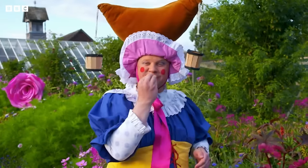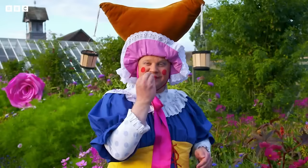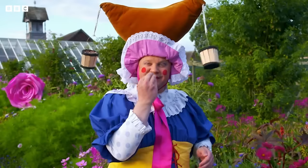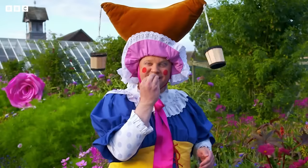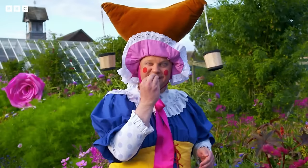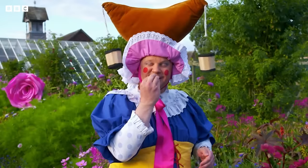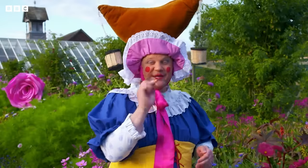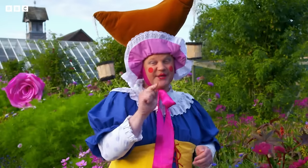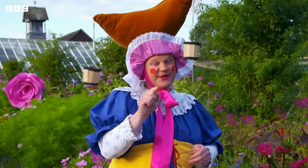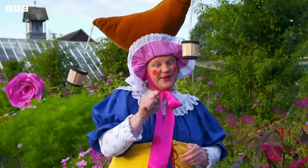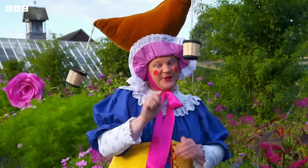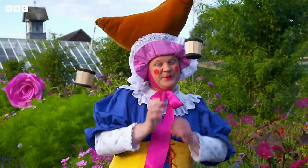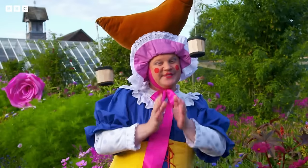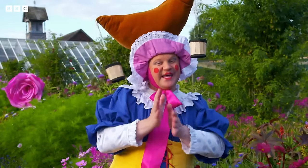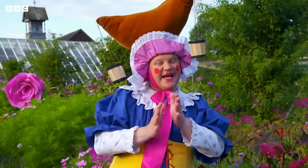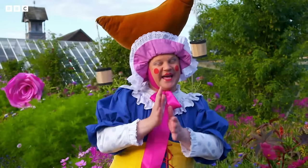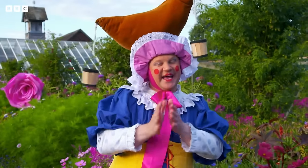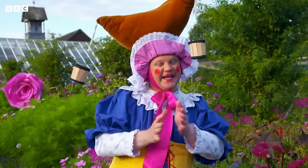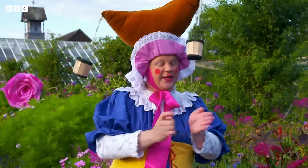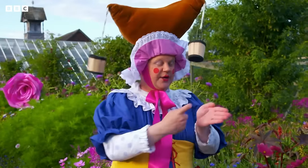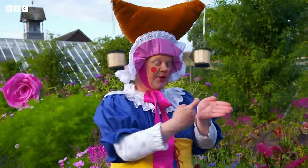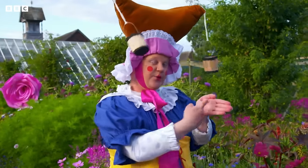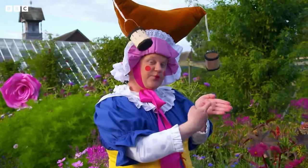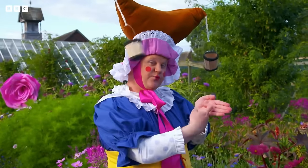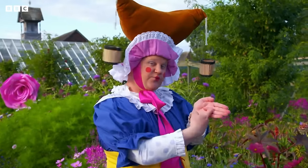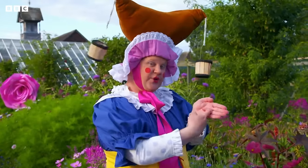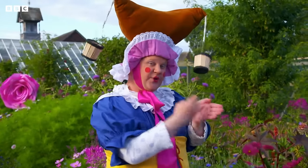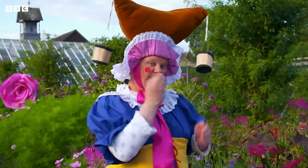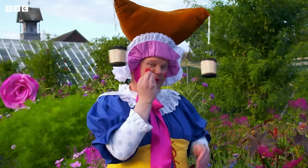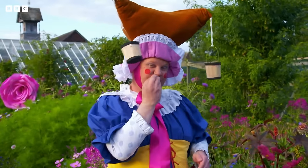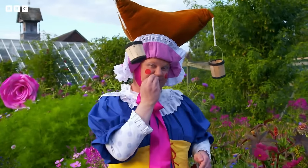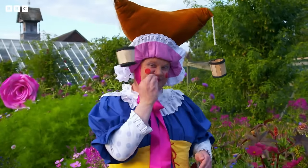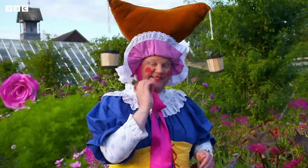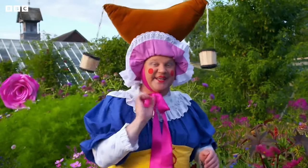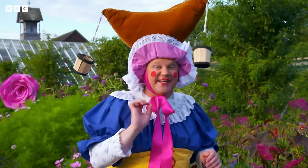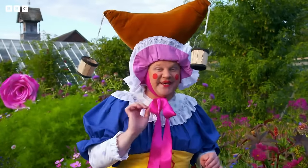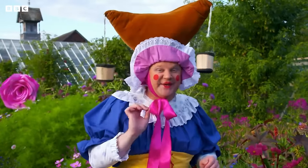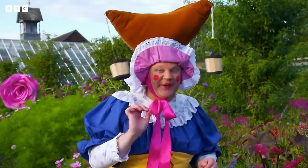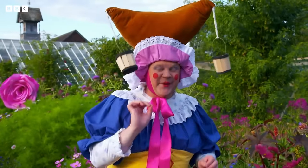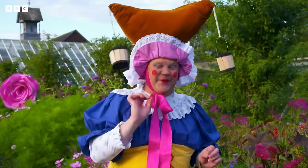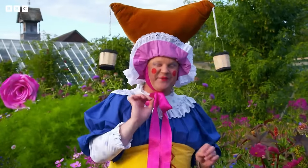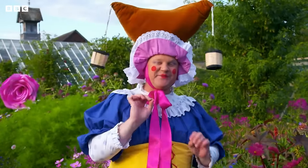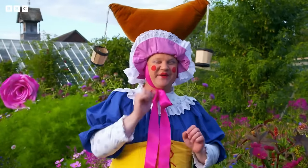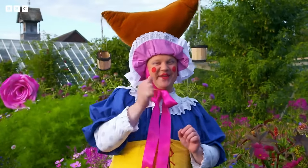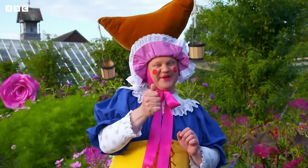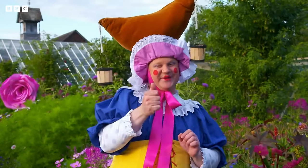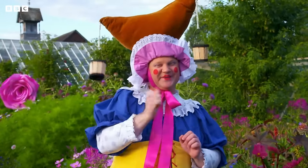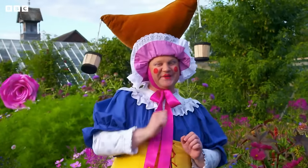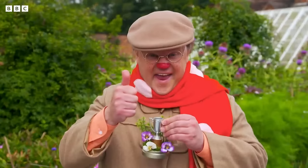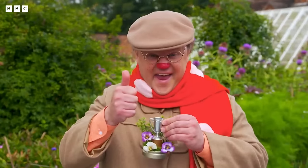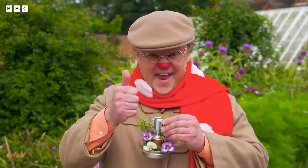Rose. You sign. Rose. Oh, very good.